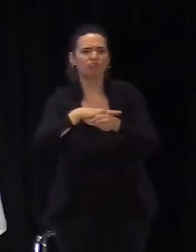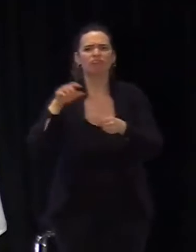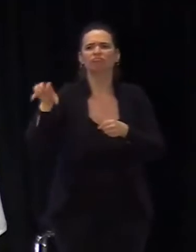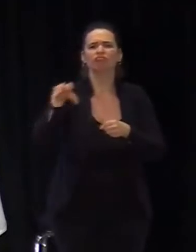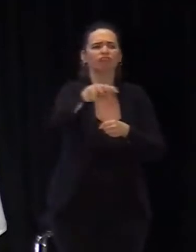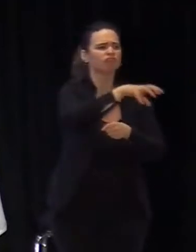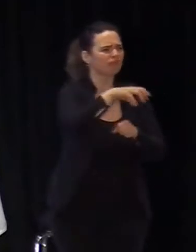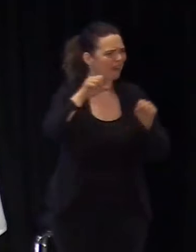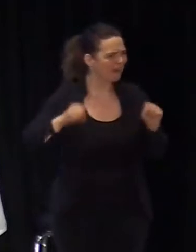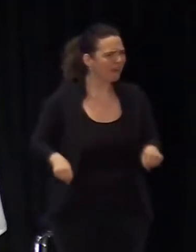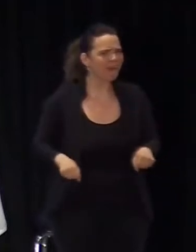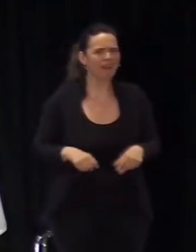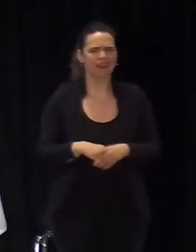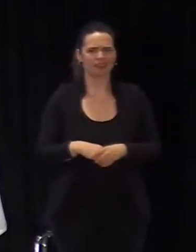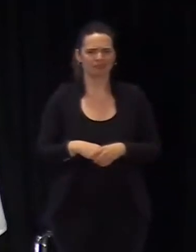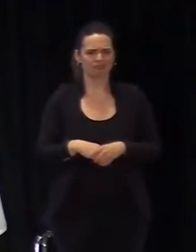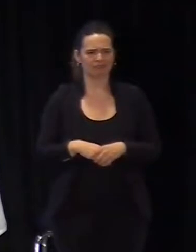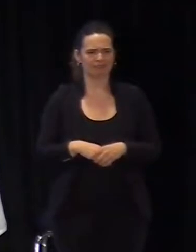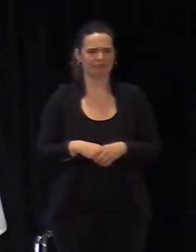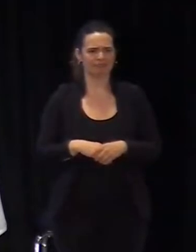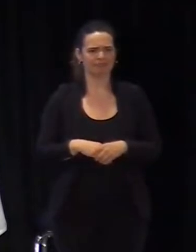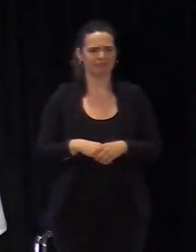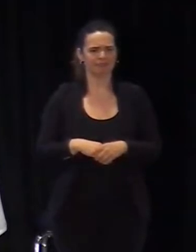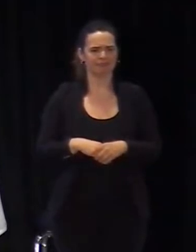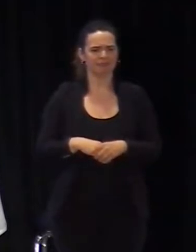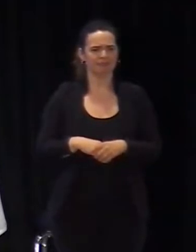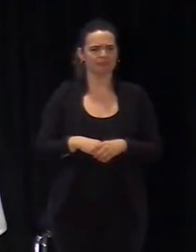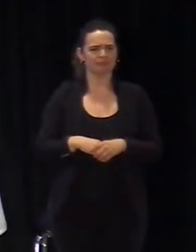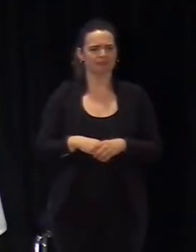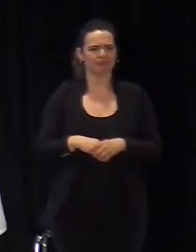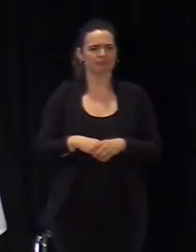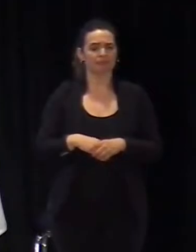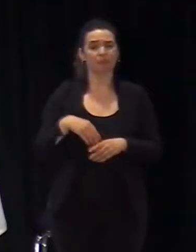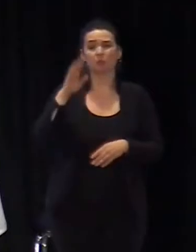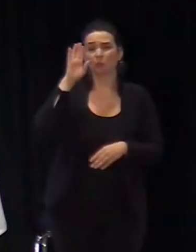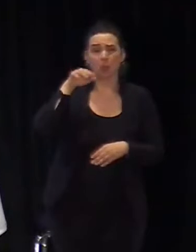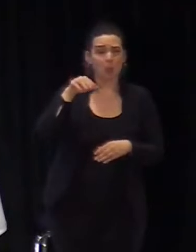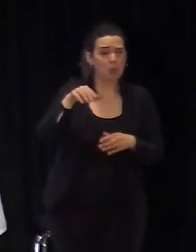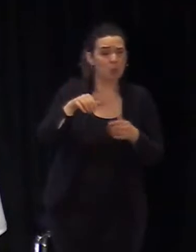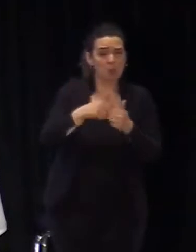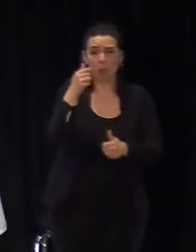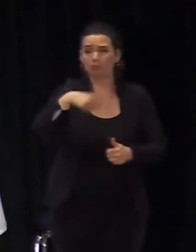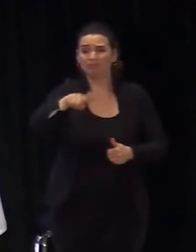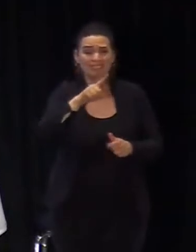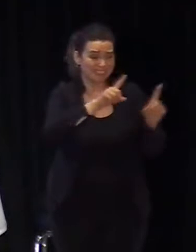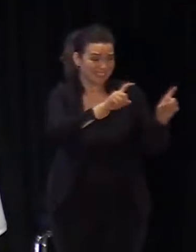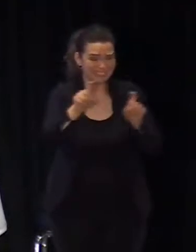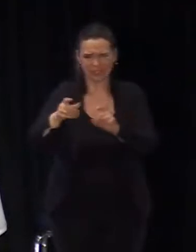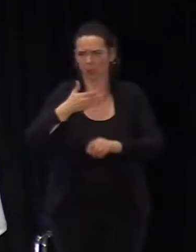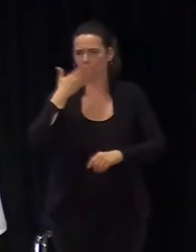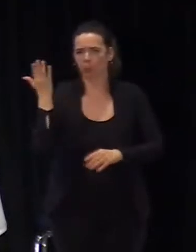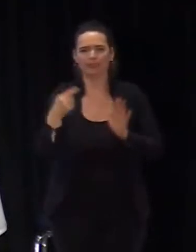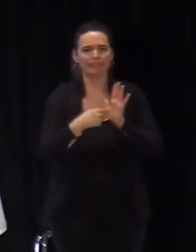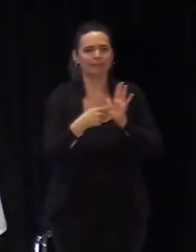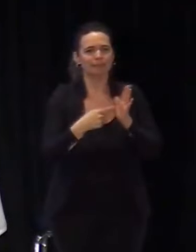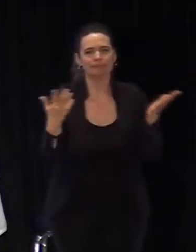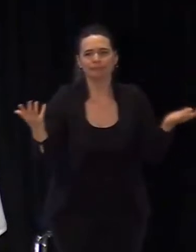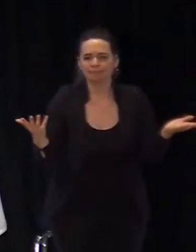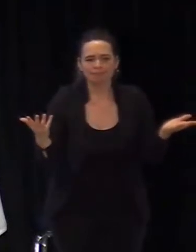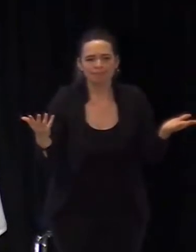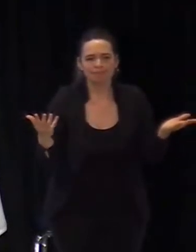remember, this is asymptomatic, testing people who are asymptomatic in buildings. the sick kids or sick adults are not allowed